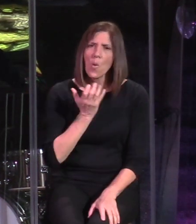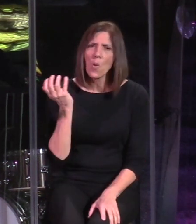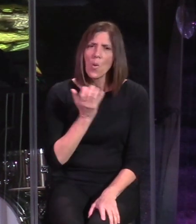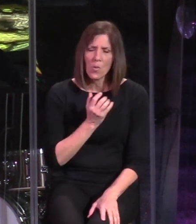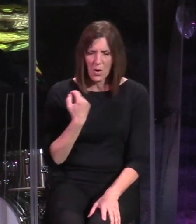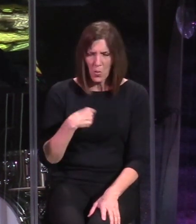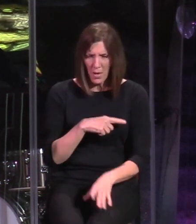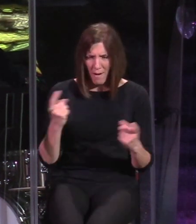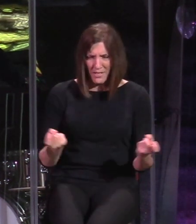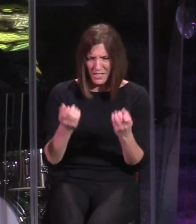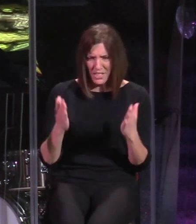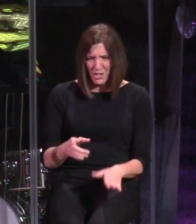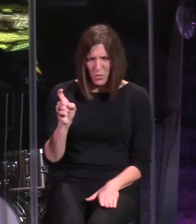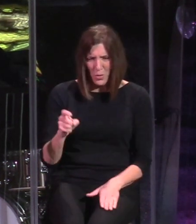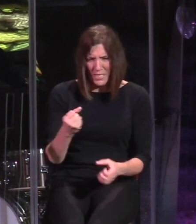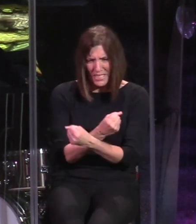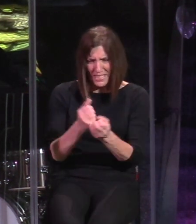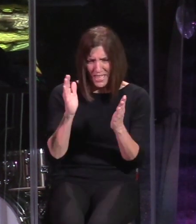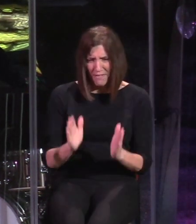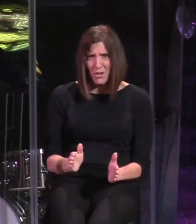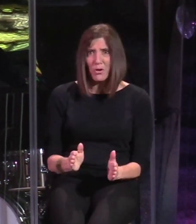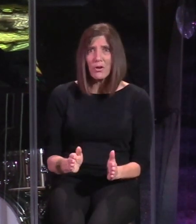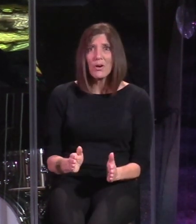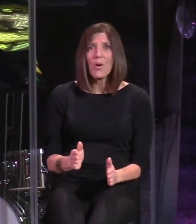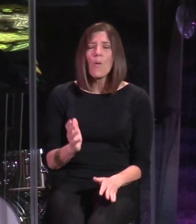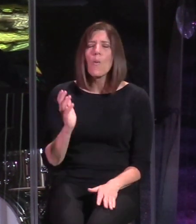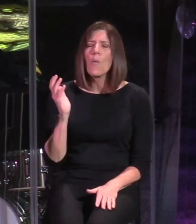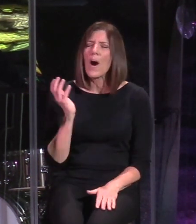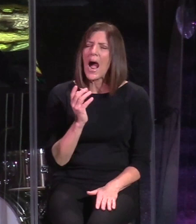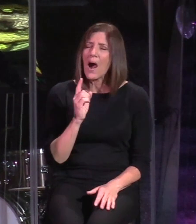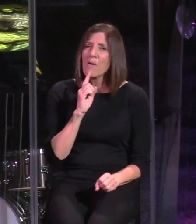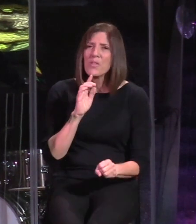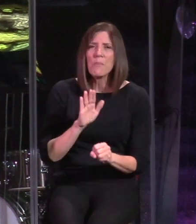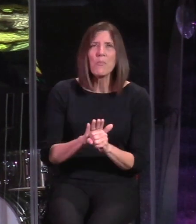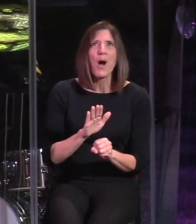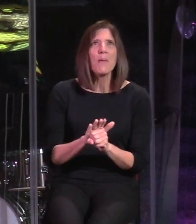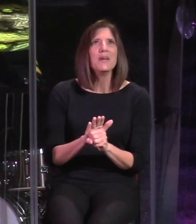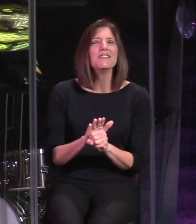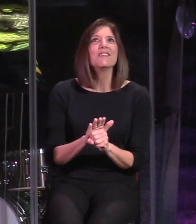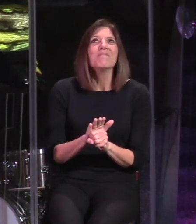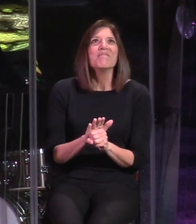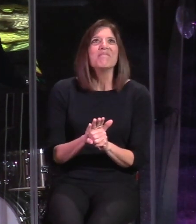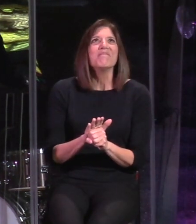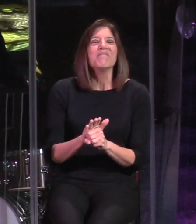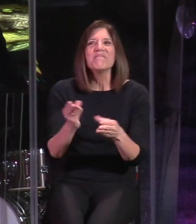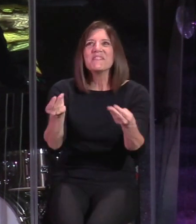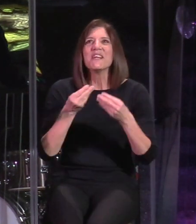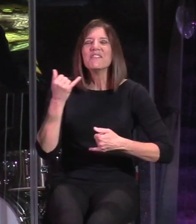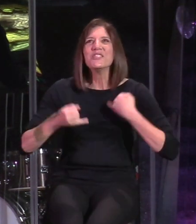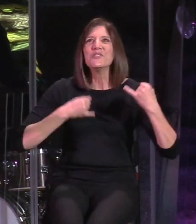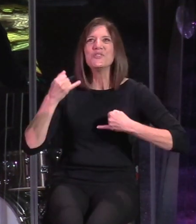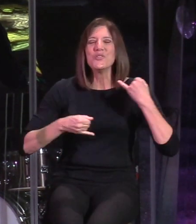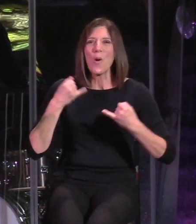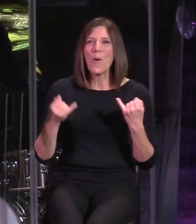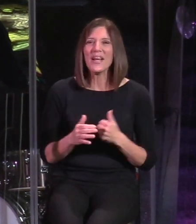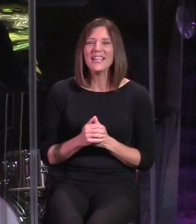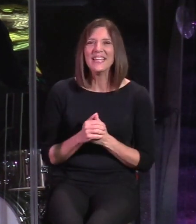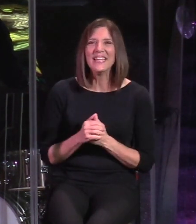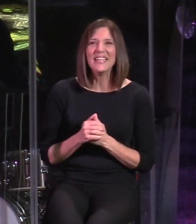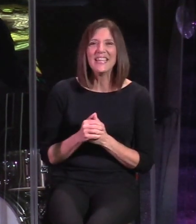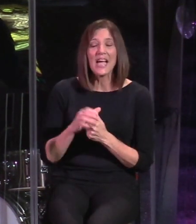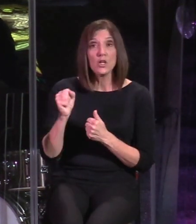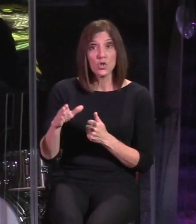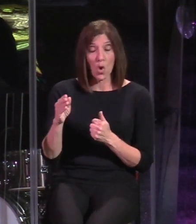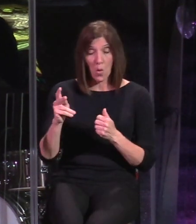Savior, this promise ought to bring us great joy. God has made a way for rebellious humans to be reunited